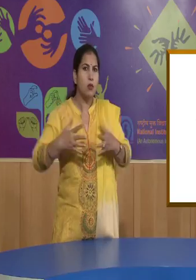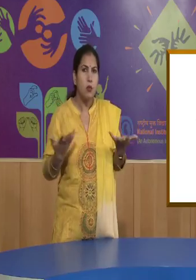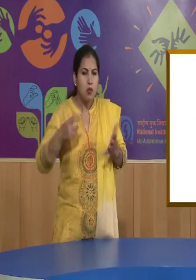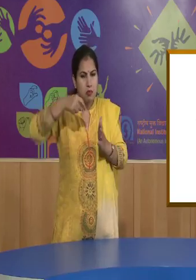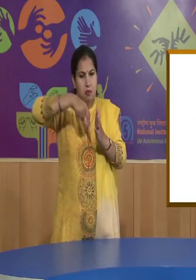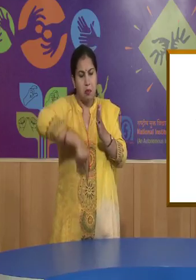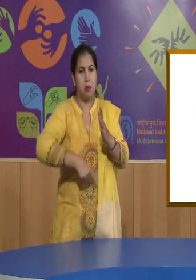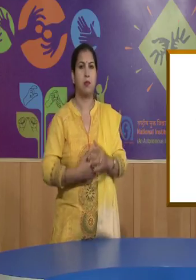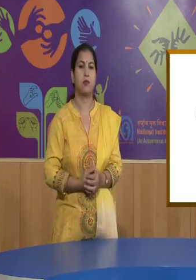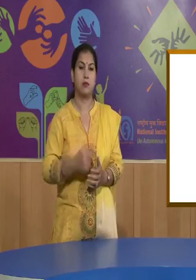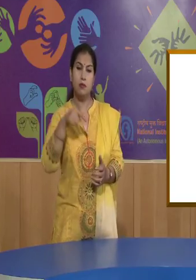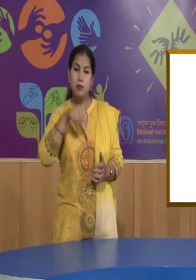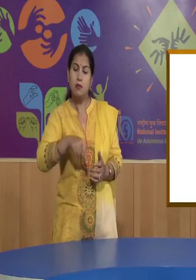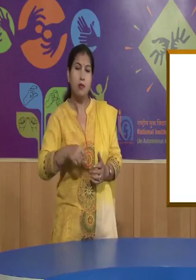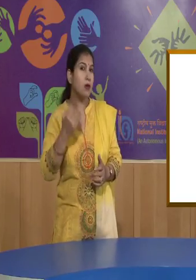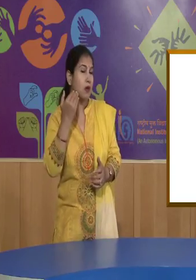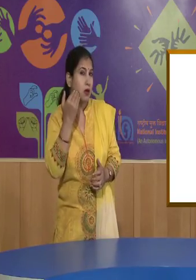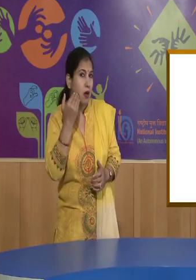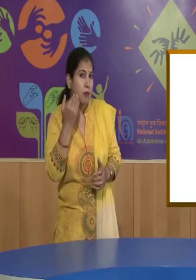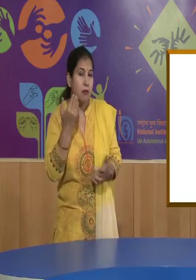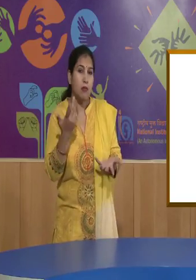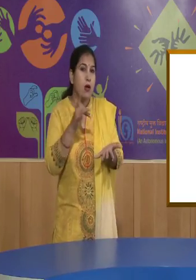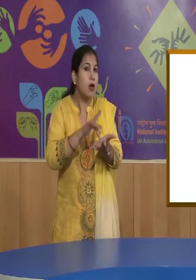Industrial Revolution took place in Britain.